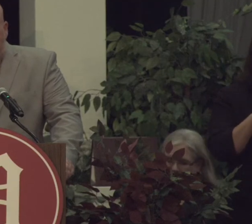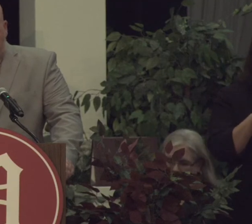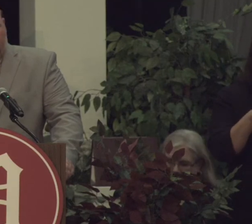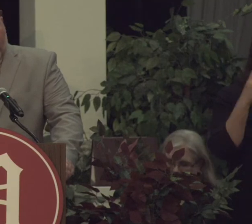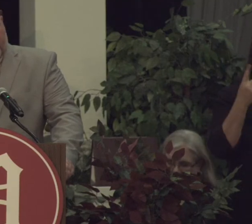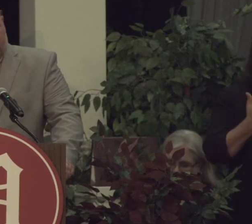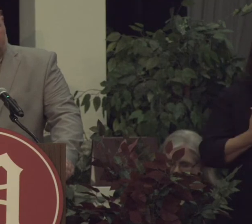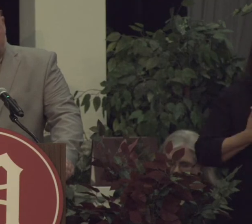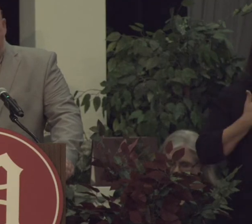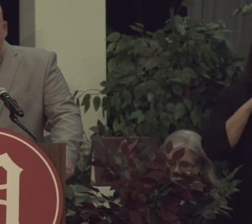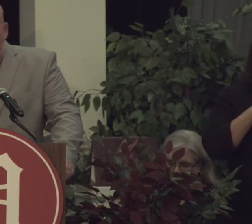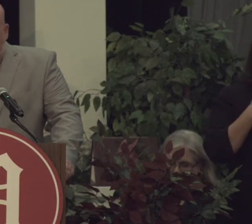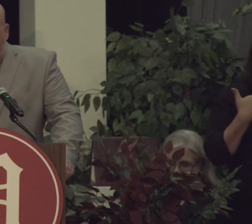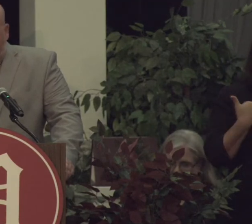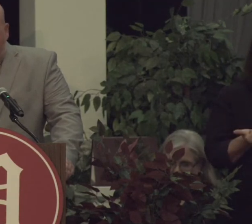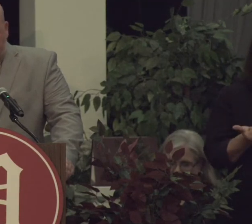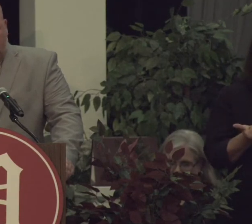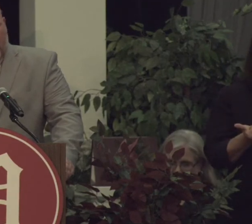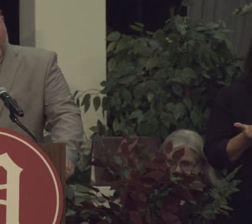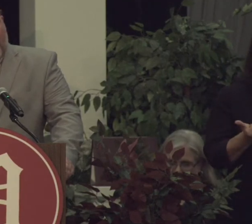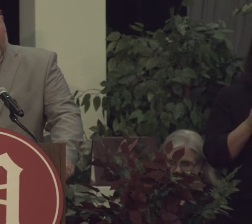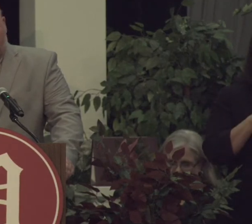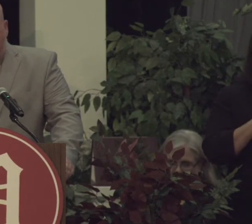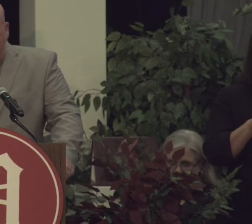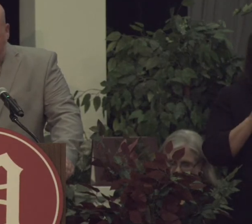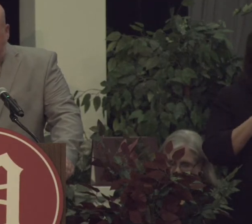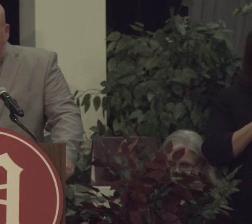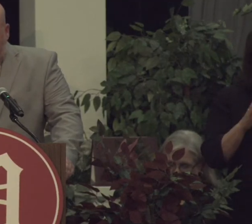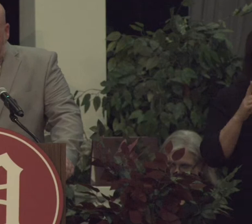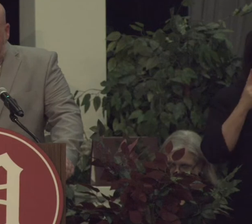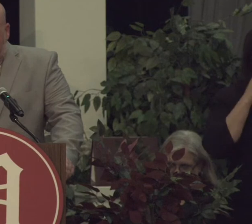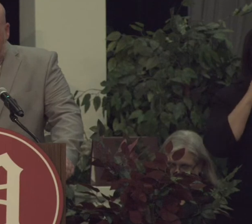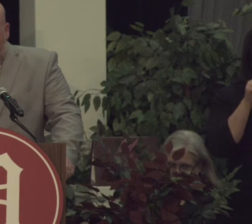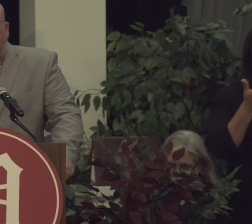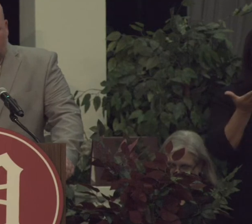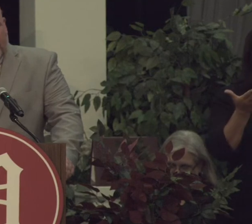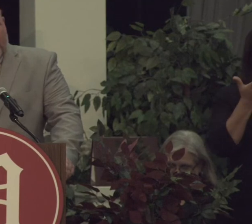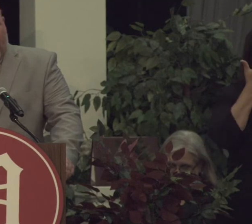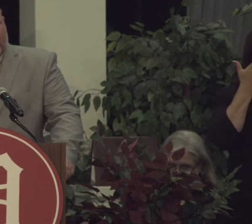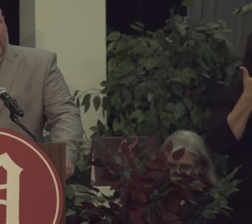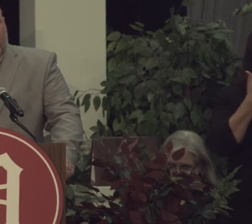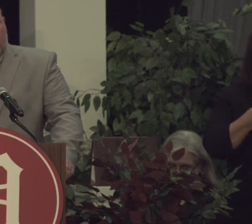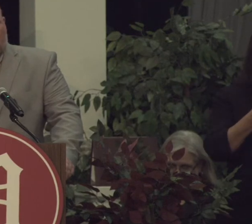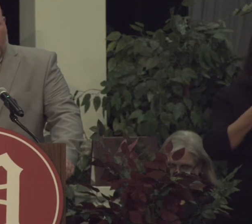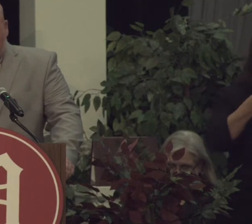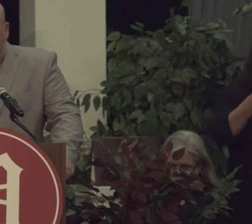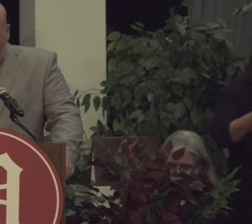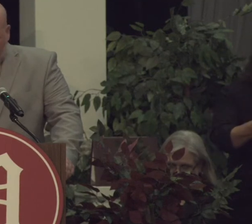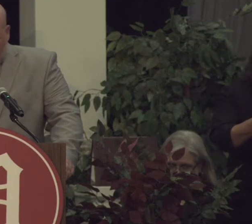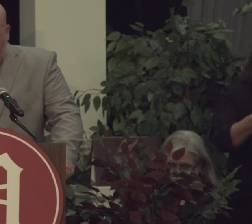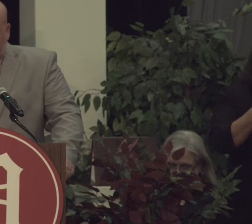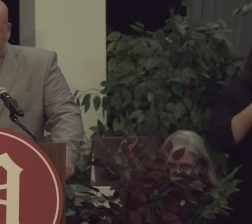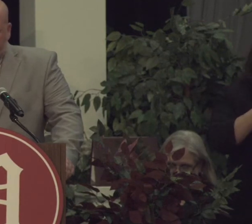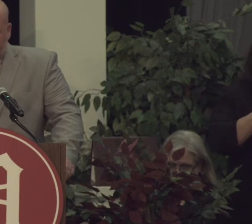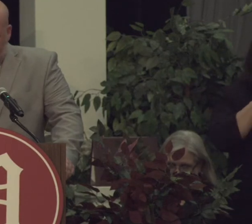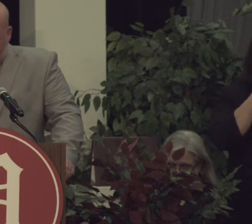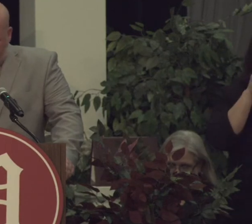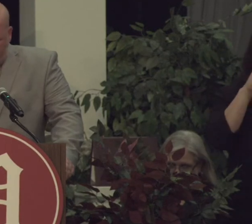always live in the present. But always be prepared for anything, because what comes next, you usually don't